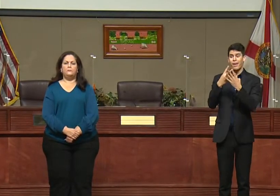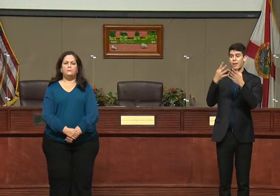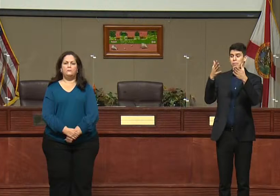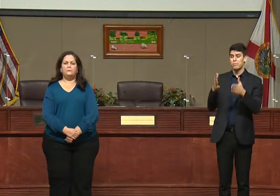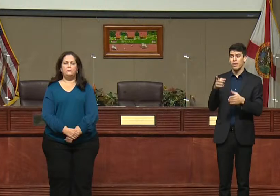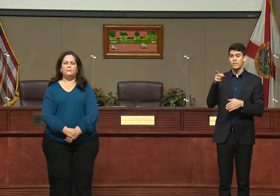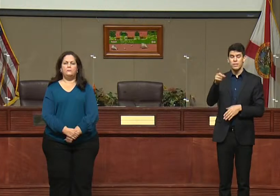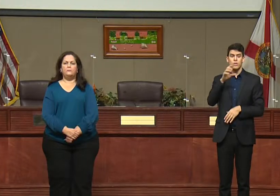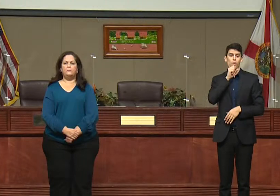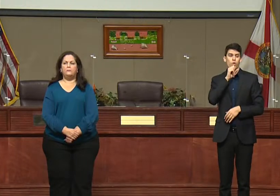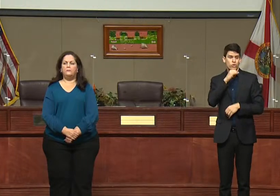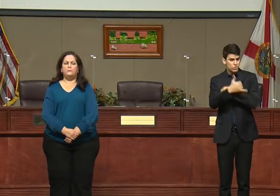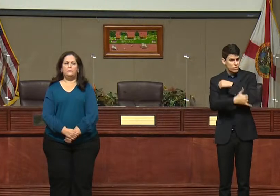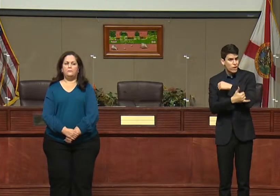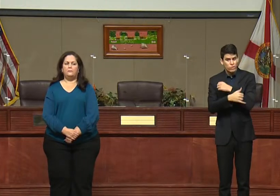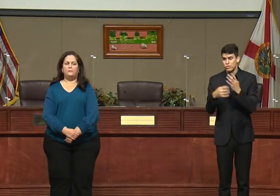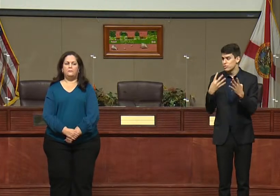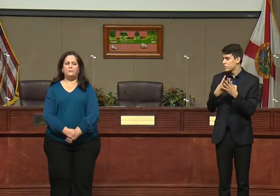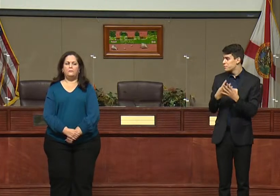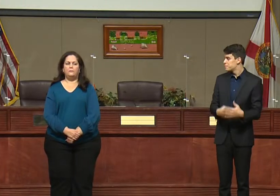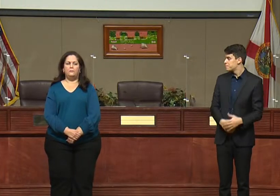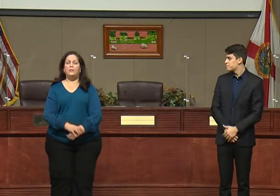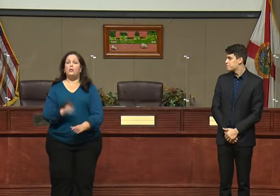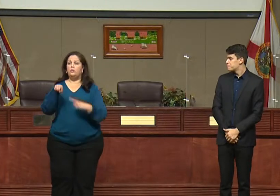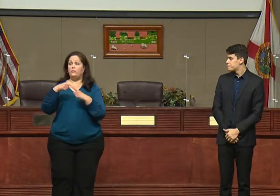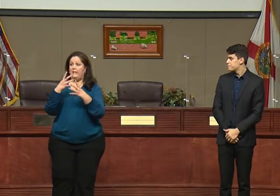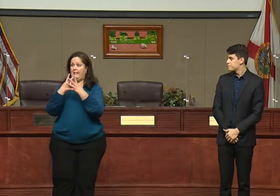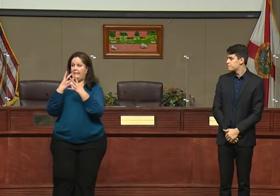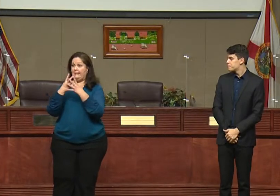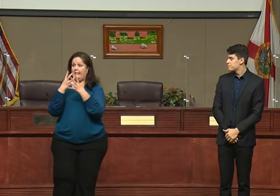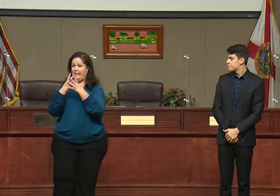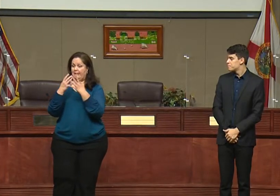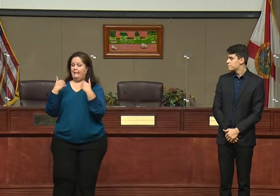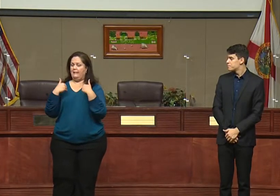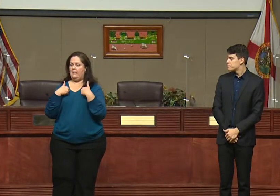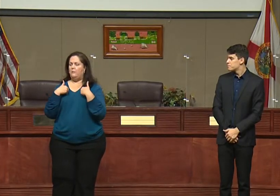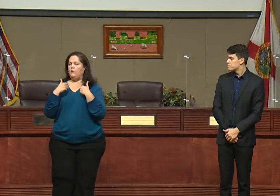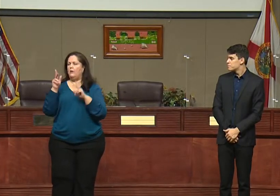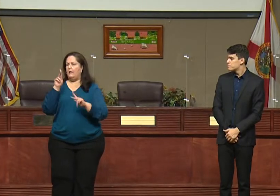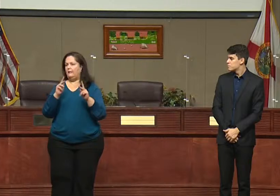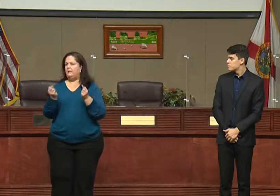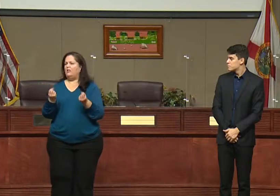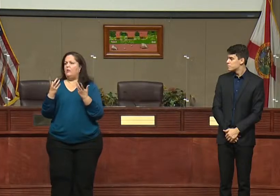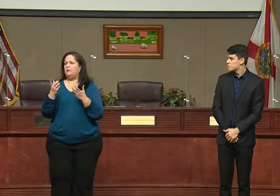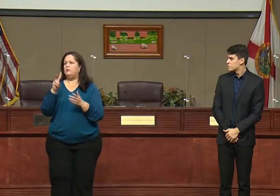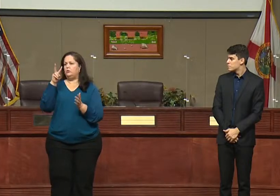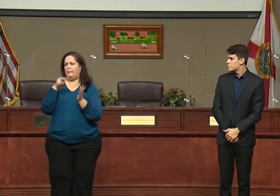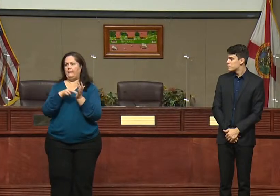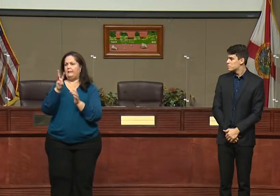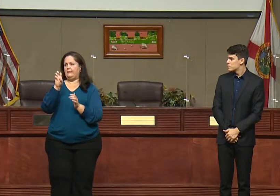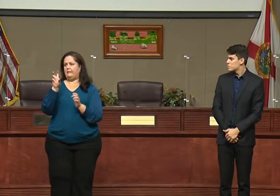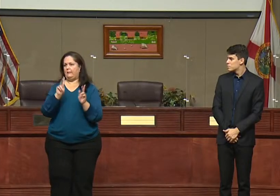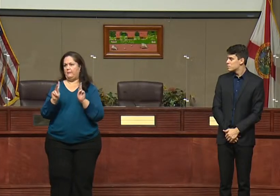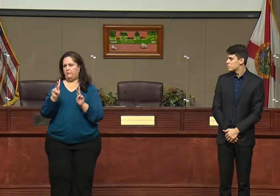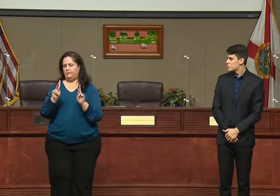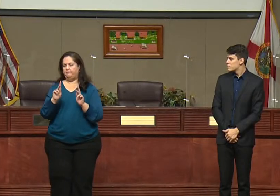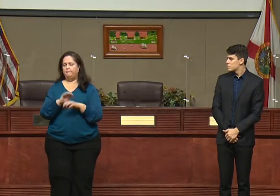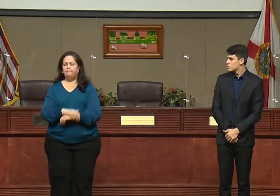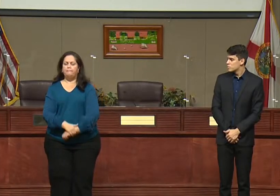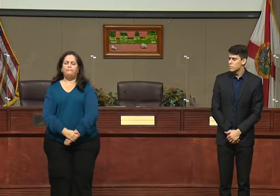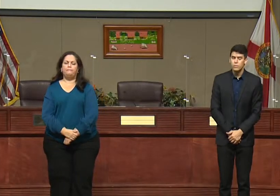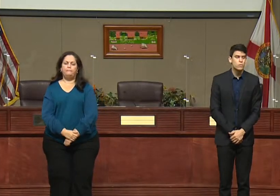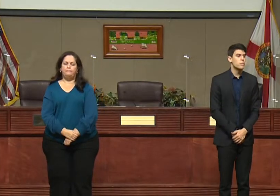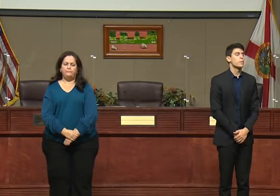Jail. Con relación al asunto de las cárceles, en la cárcel actualmente tenemos una población de 2.600 And reclusos. it